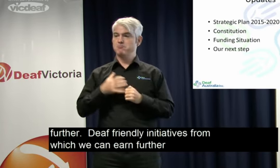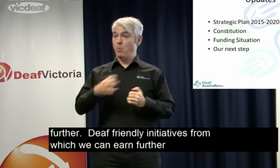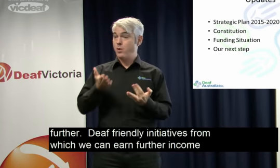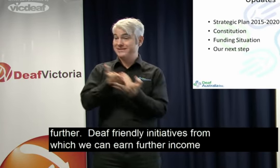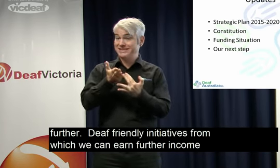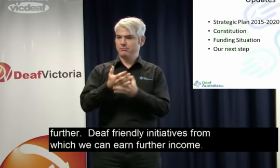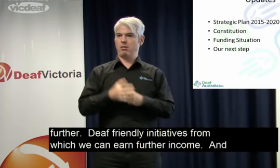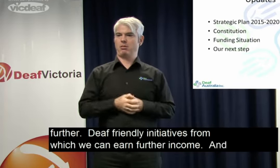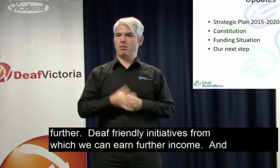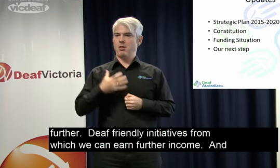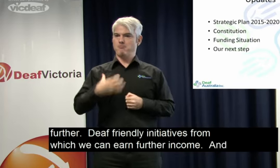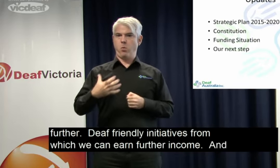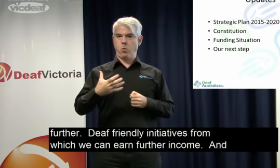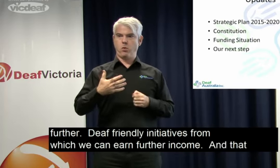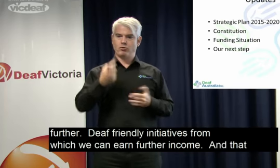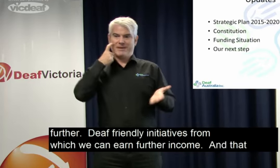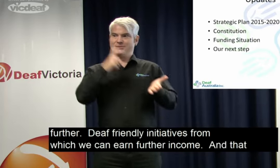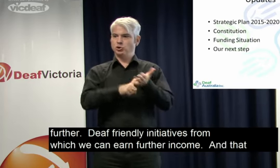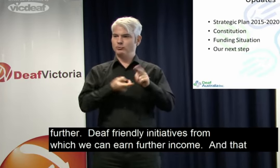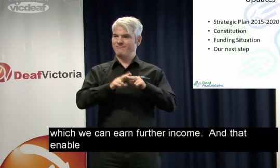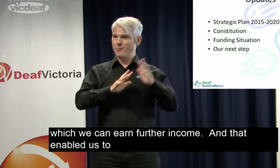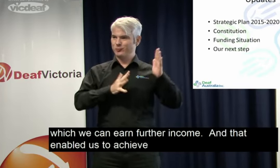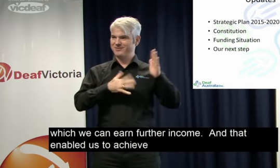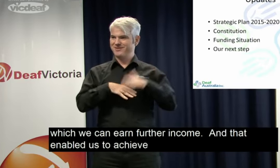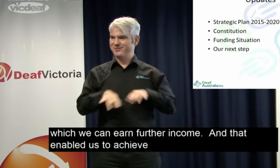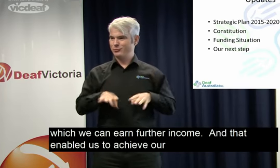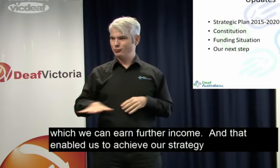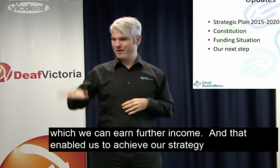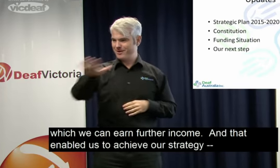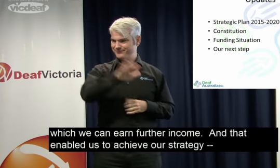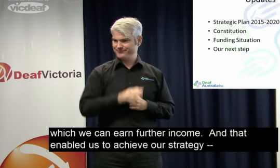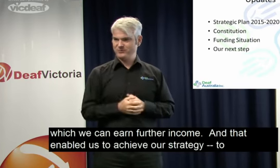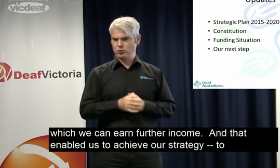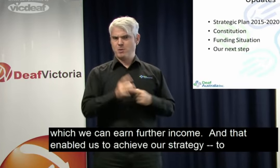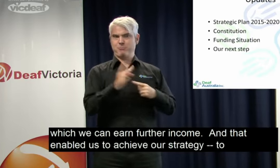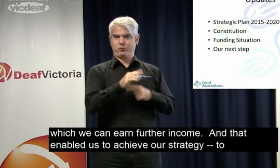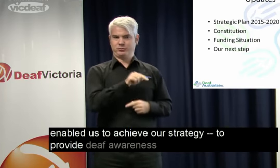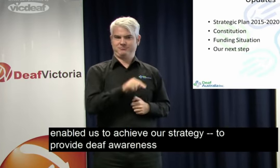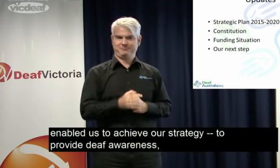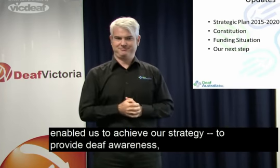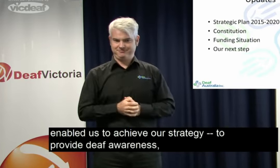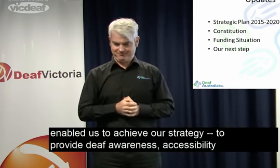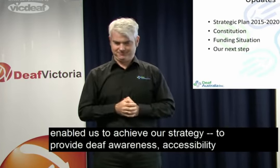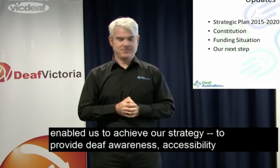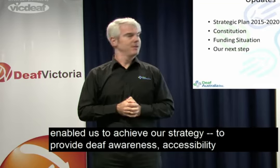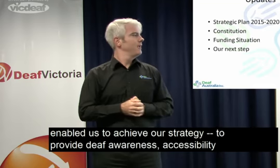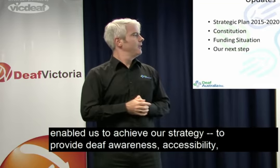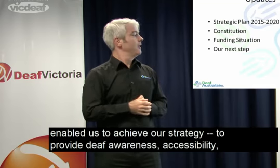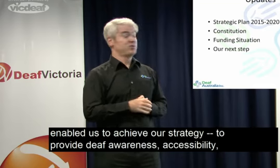strategy. So providing deaf awareness, accessibility, more recognition of Auslan throughout the country, and that's important.